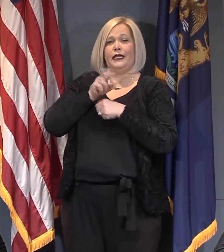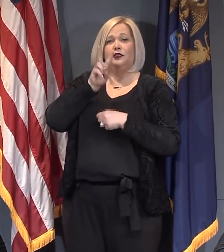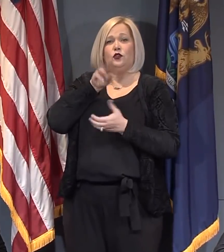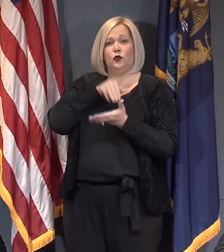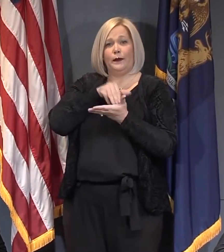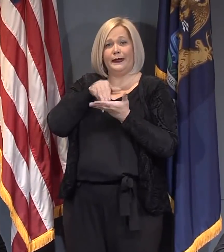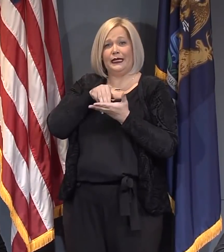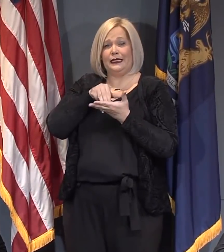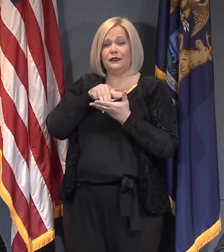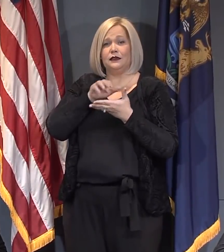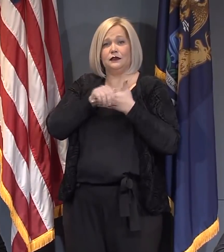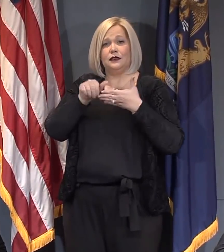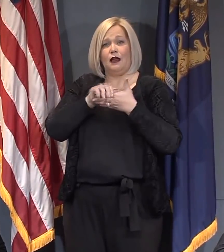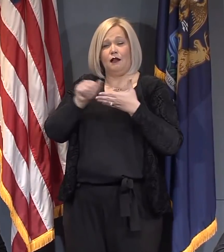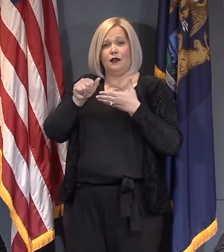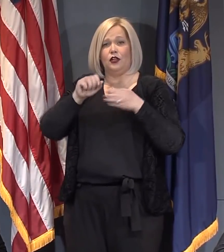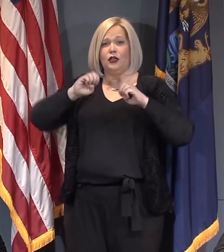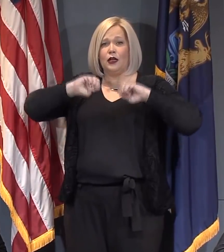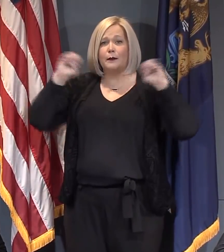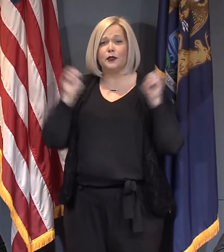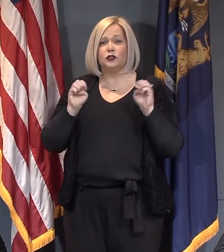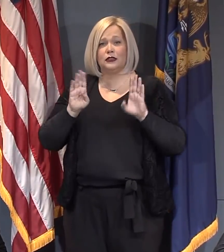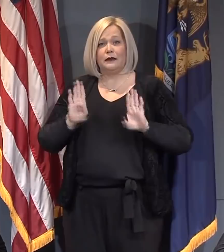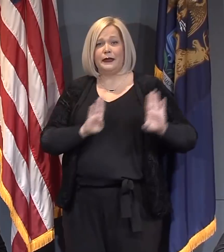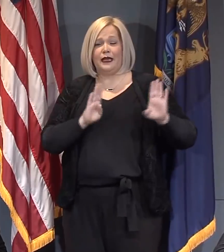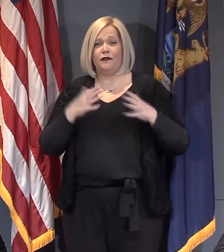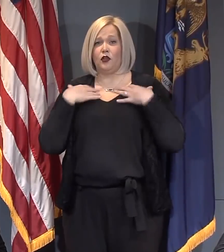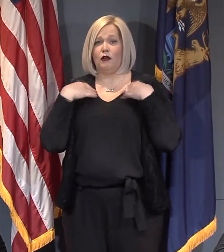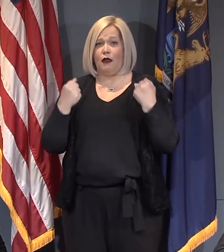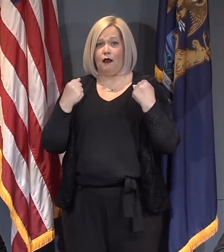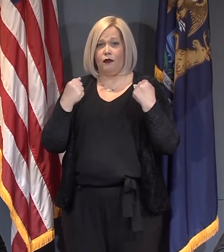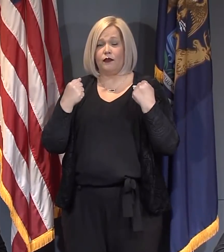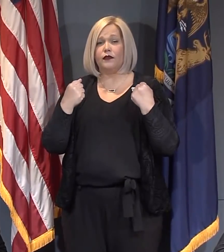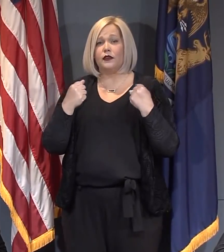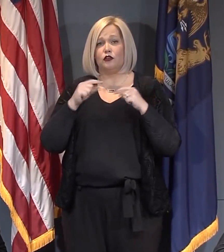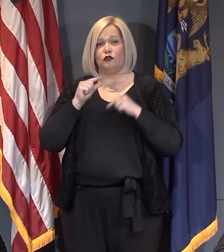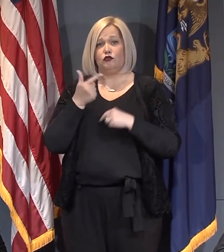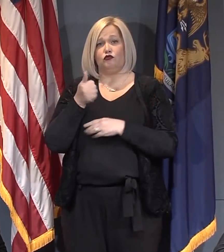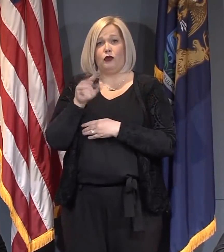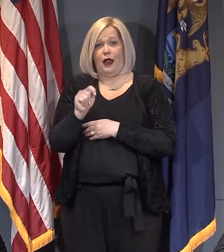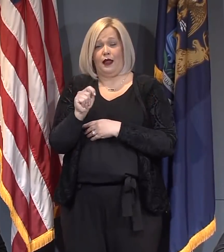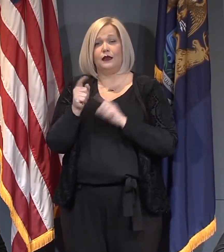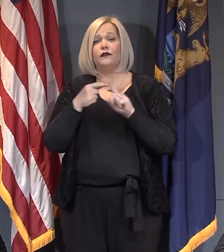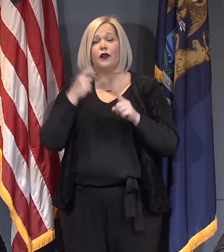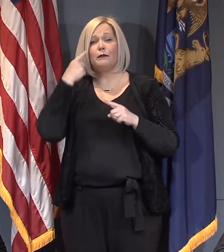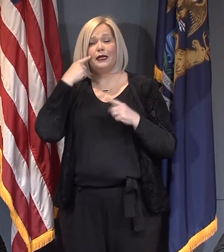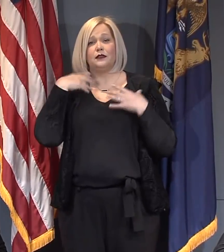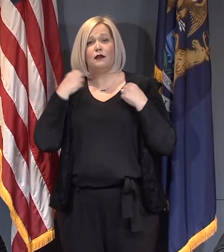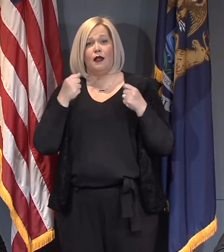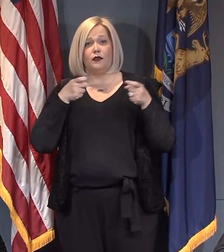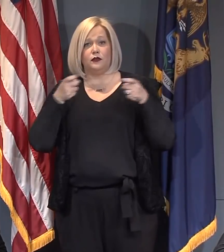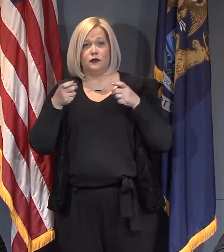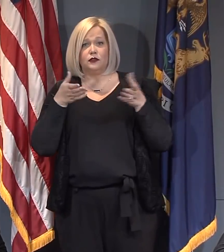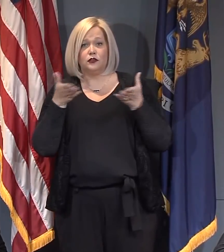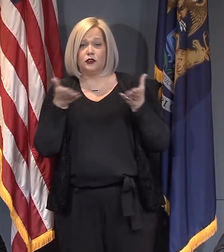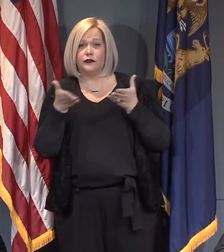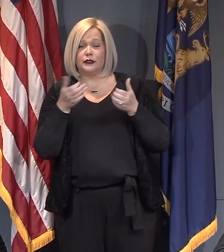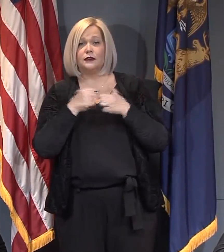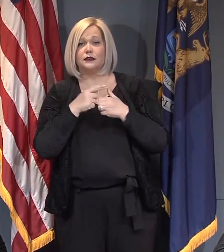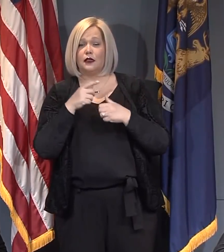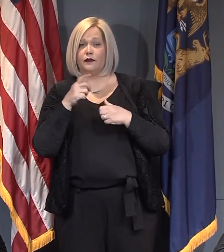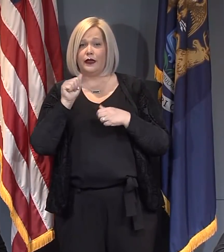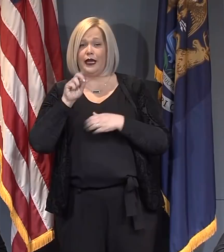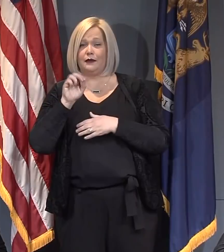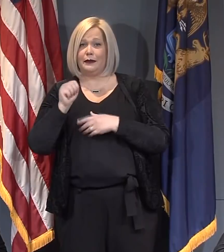emergency behavioral health services grant from the Substance Abuse and Mental Health Services Administration to